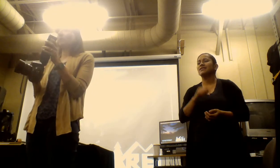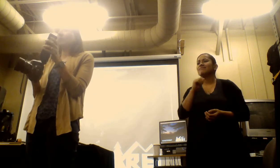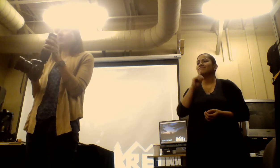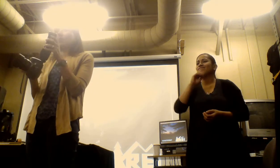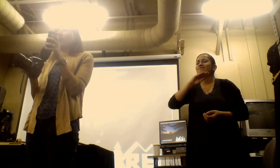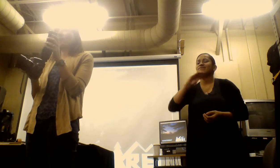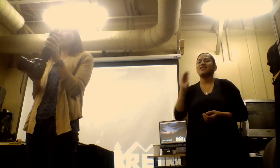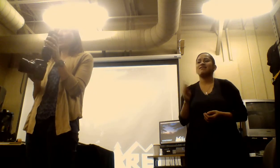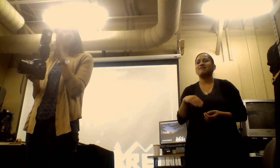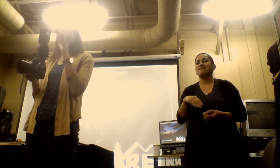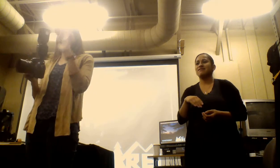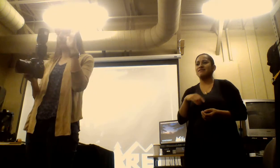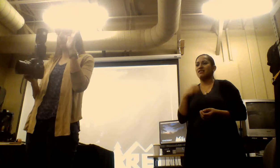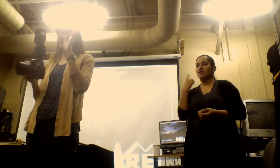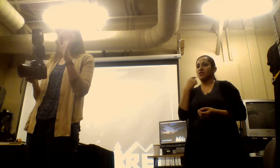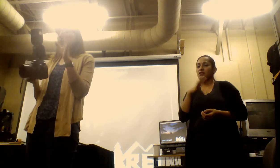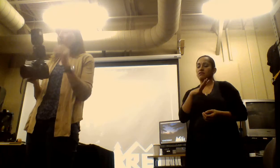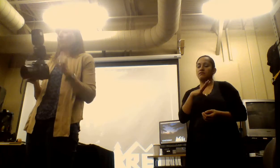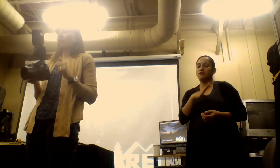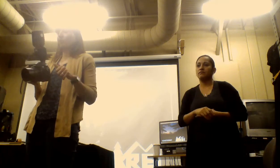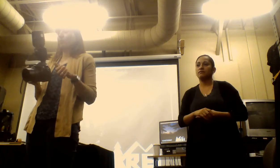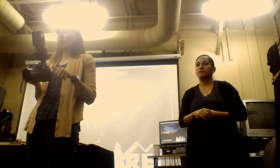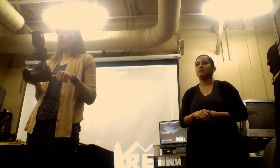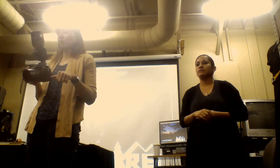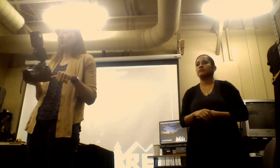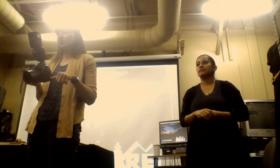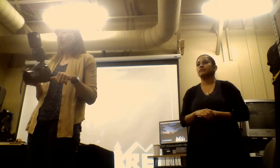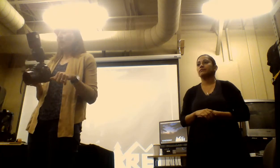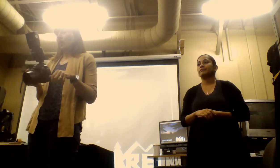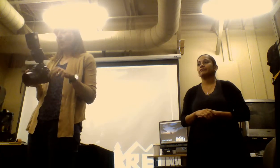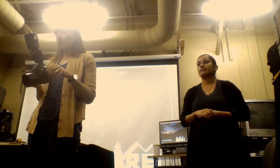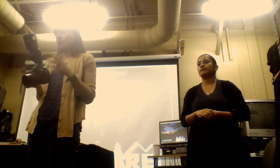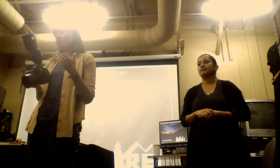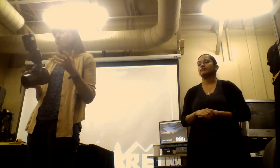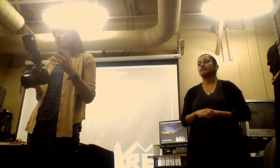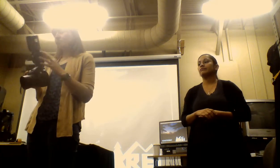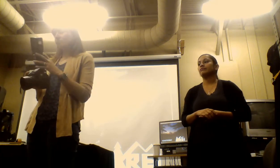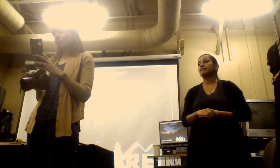It's nothing that anybody ever really wants.